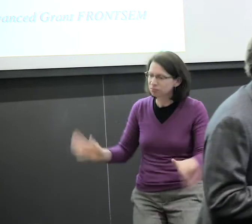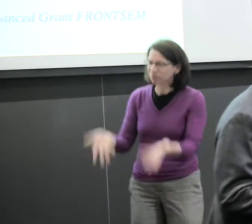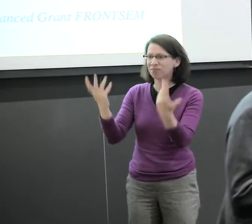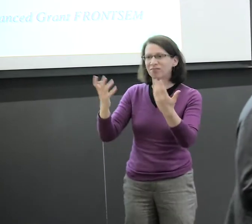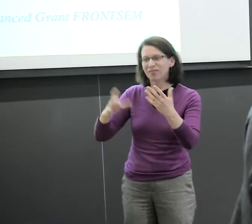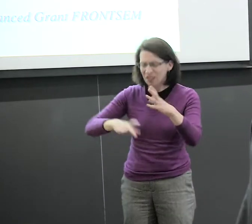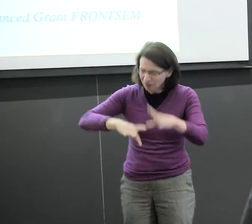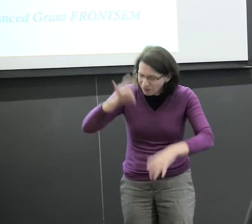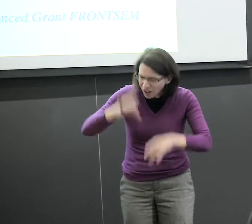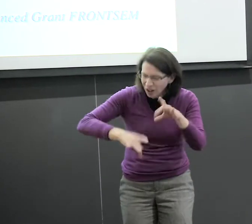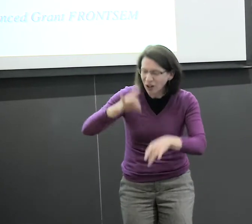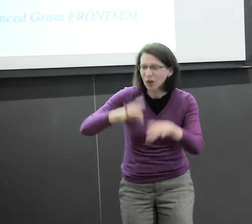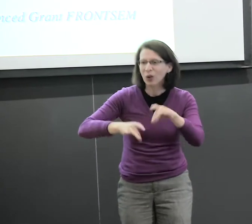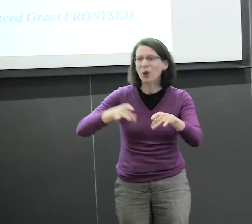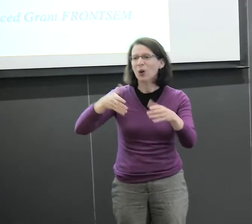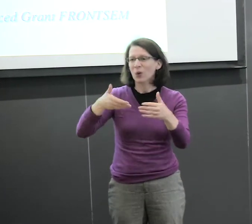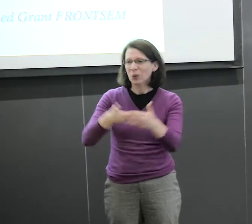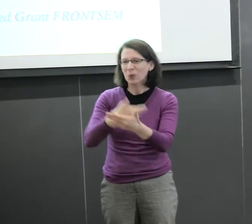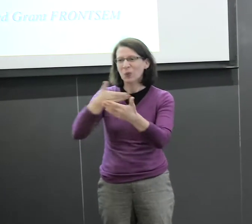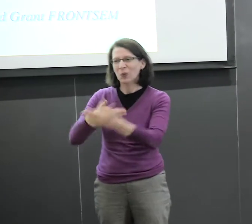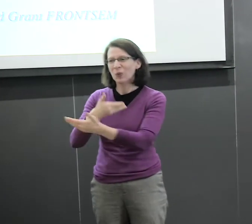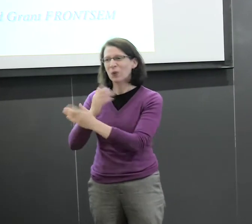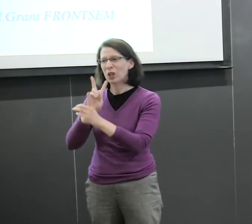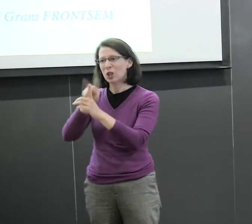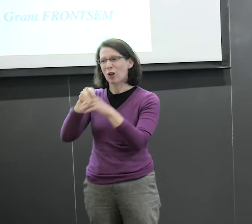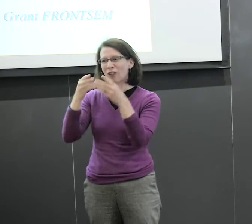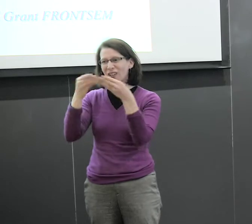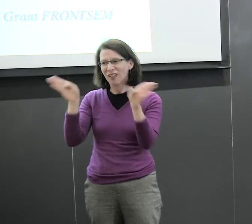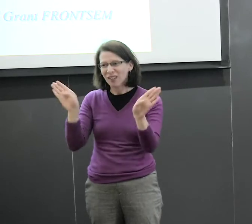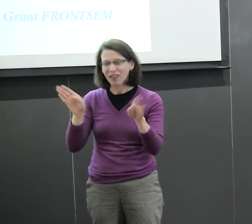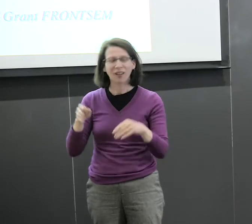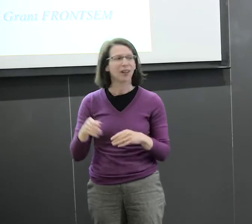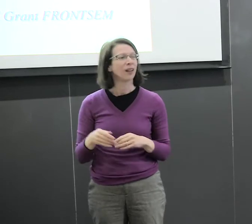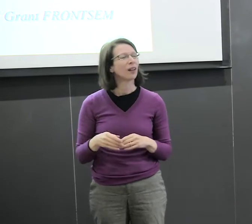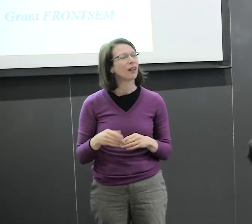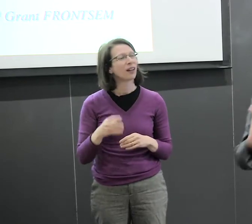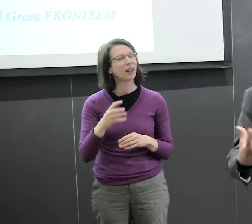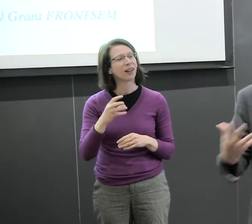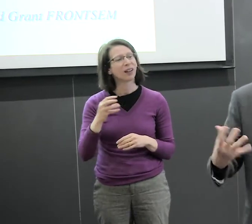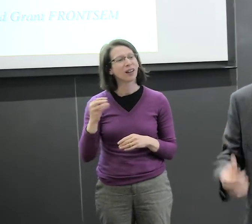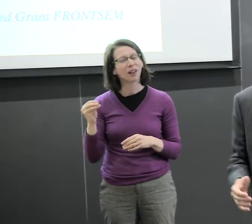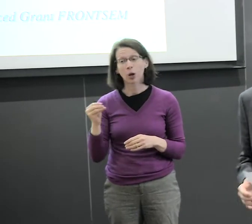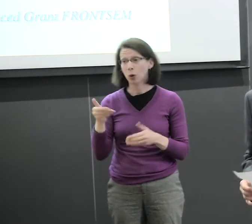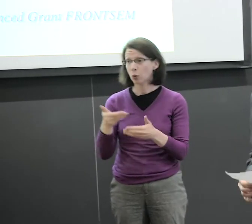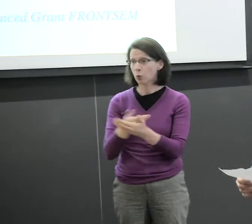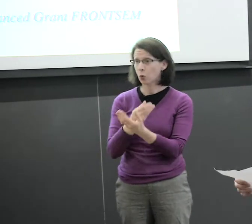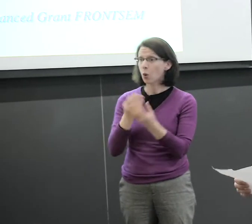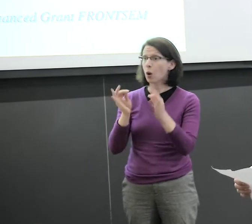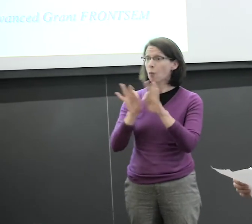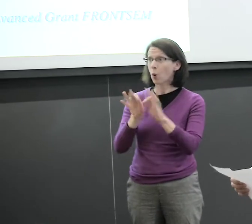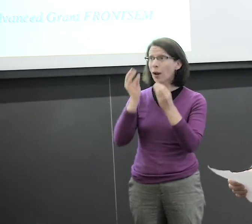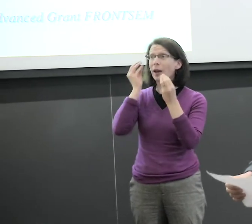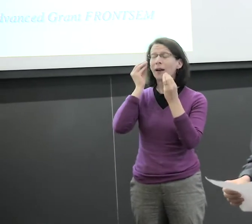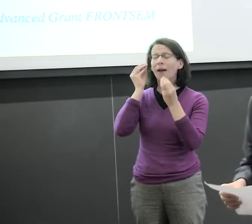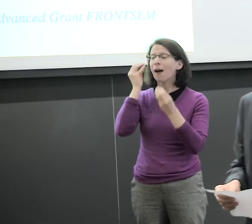new generalizations and the reviving of new important